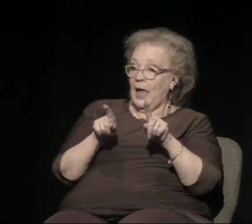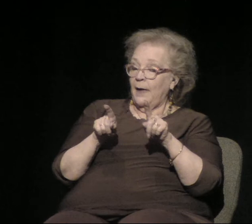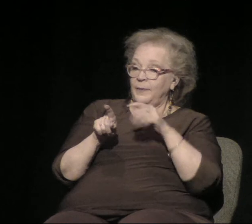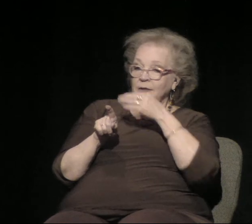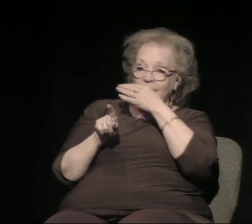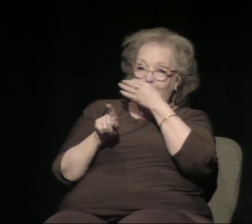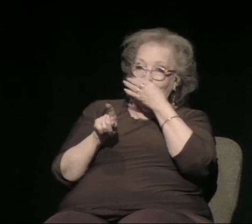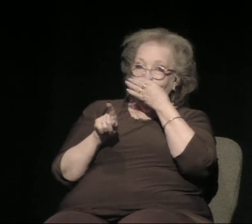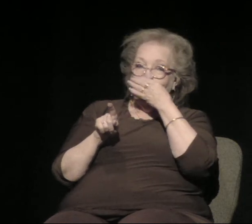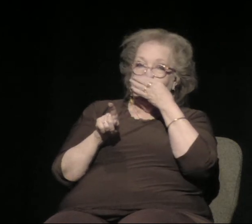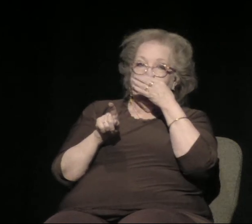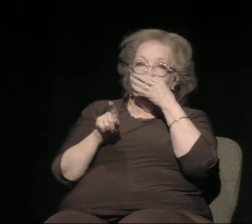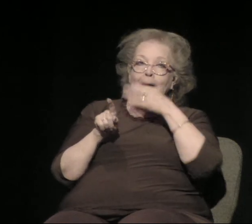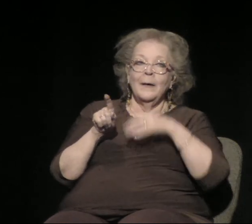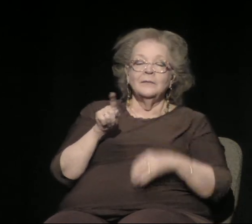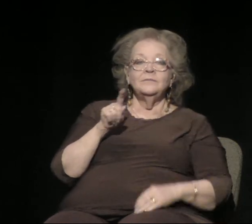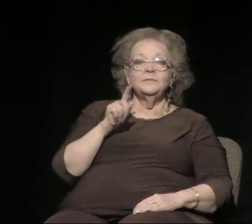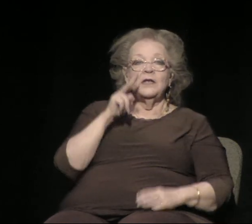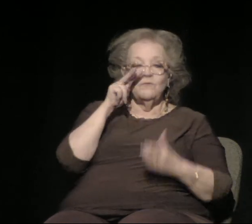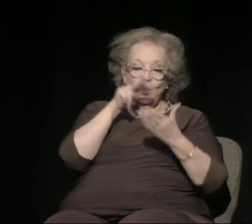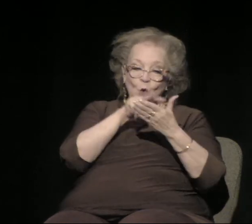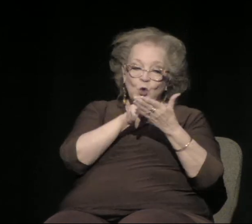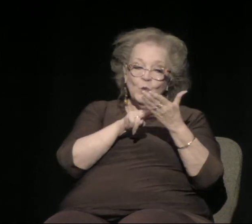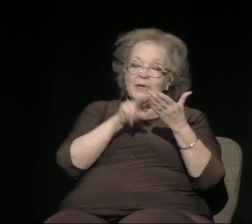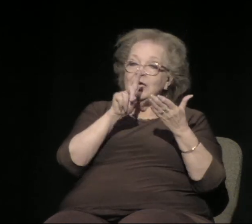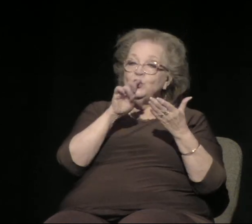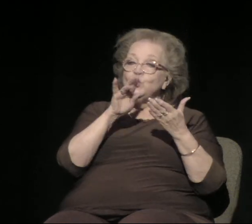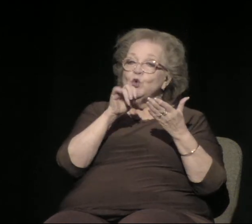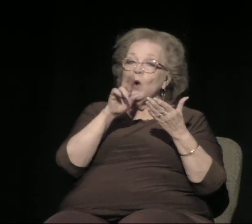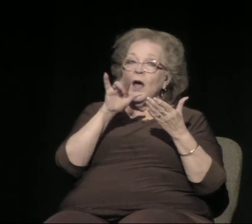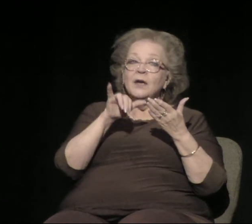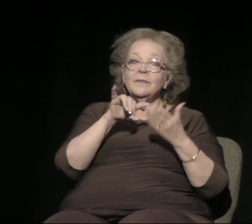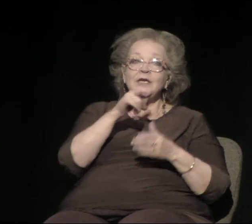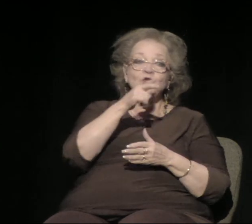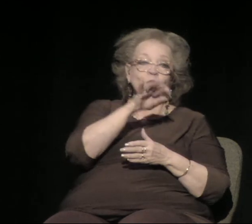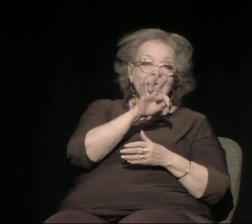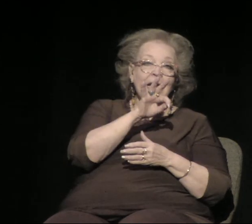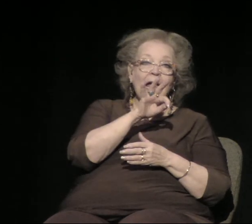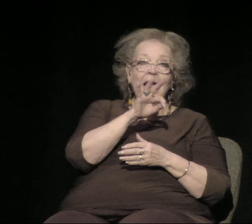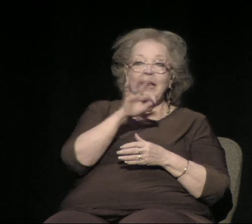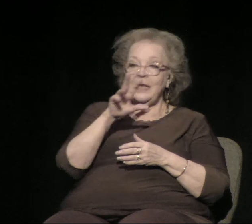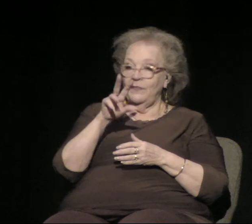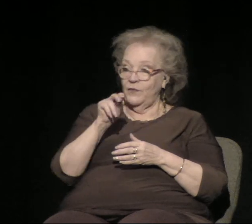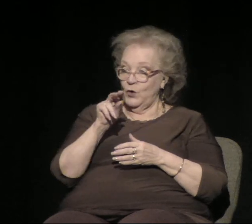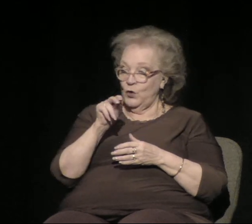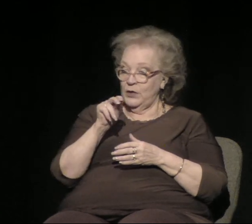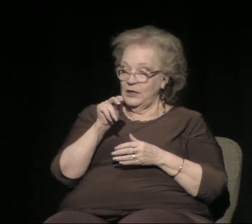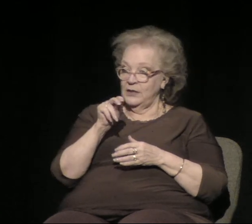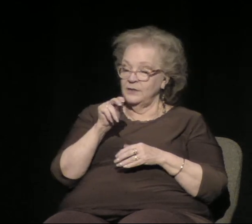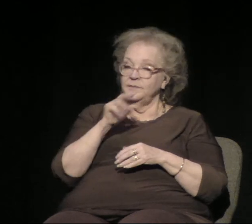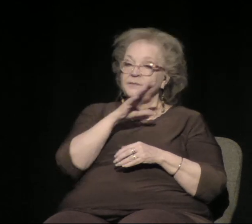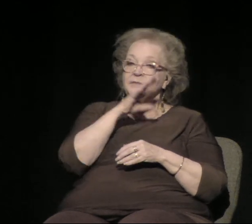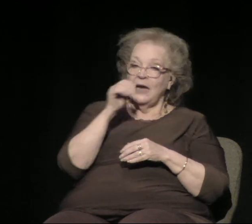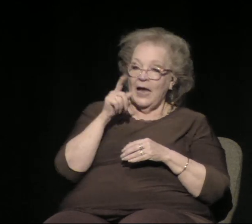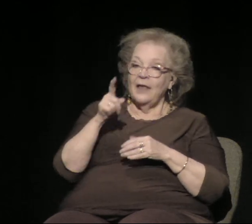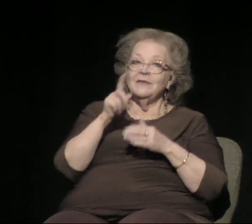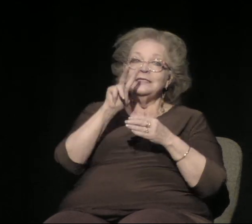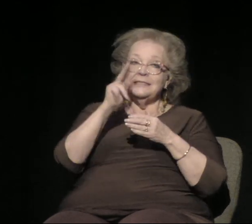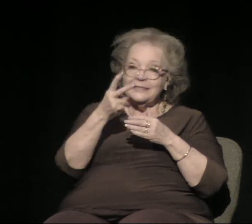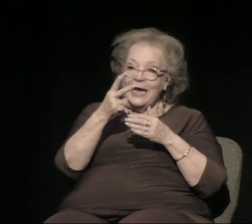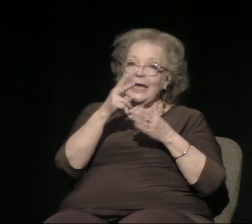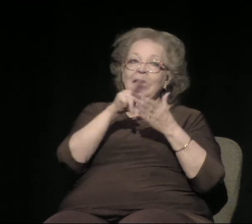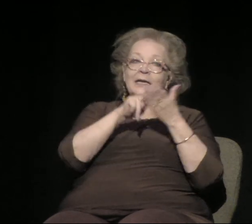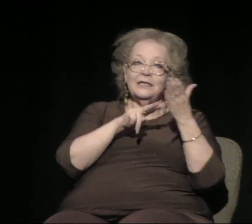an interesting extra study, go to Deuteronomy chapters 28, 29, and 30. So the book of Deuteronomy is the second reading of the law.